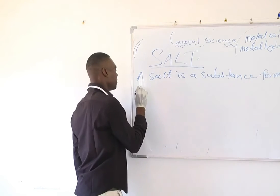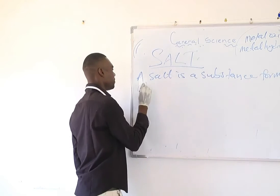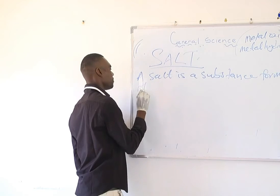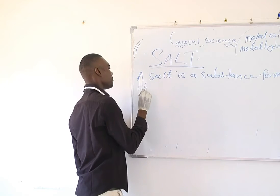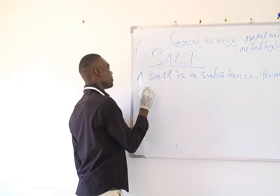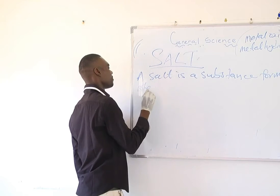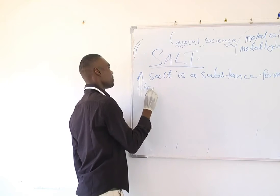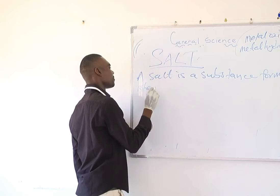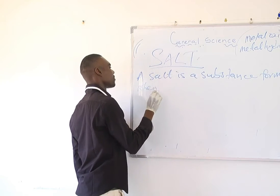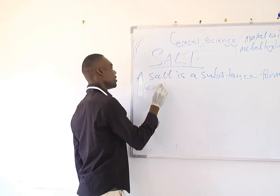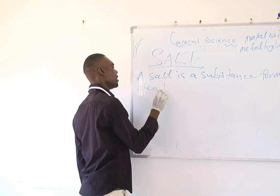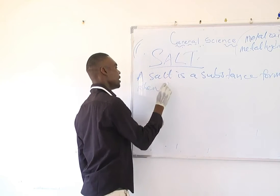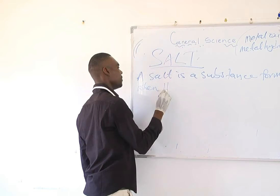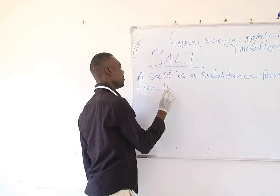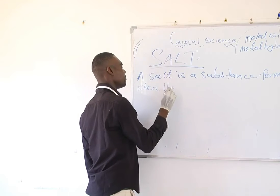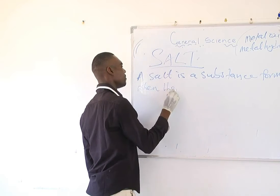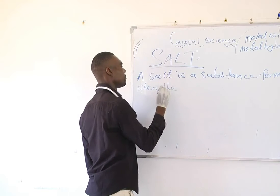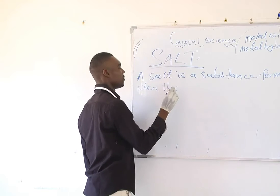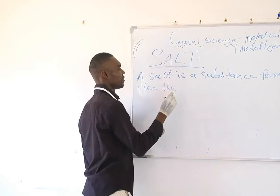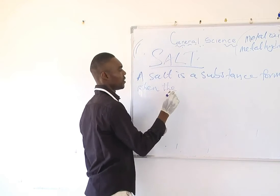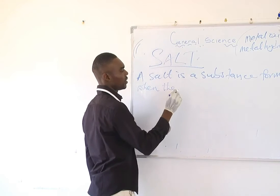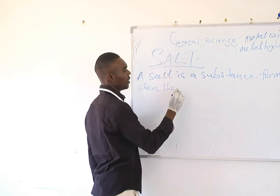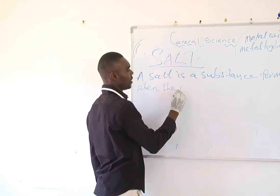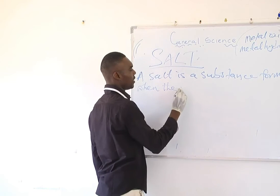when the